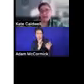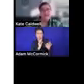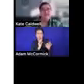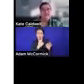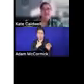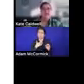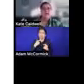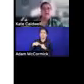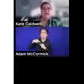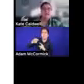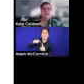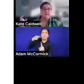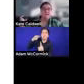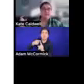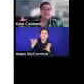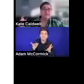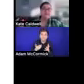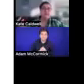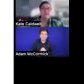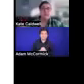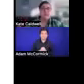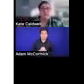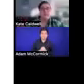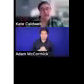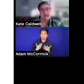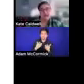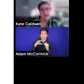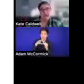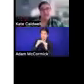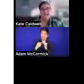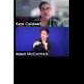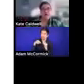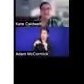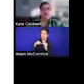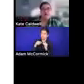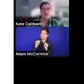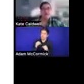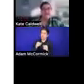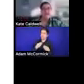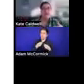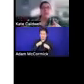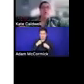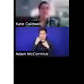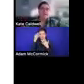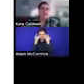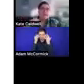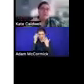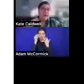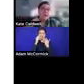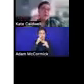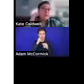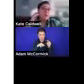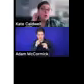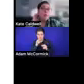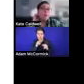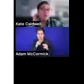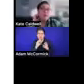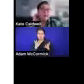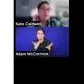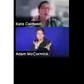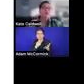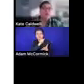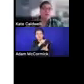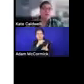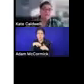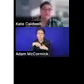any policy decision that we make is going to disproportionately impact people who are